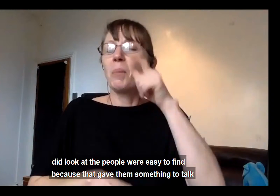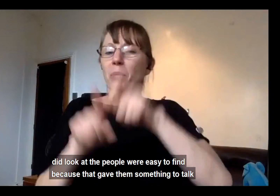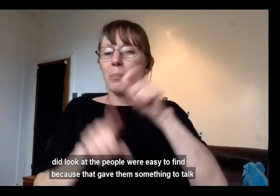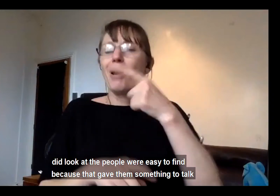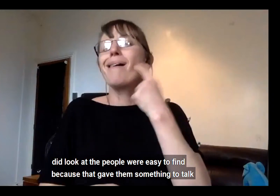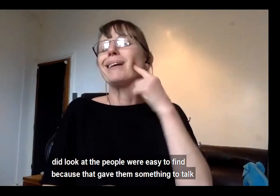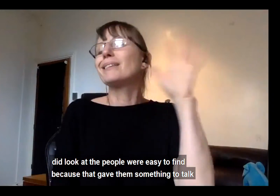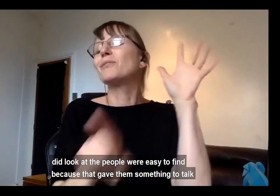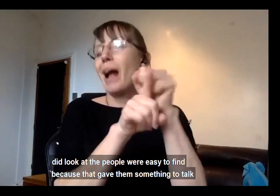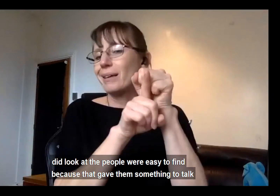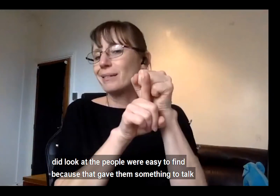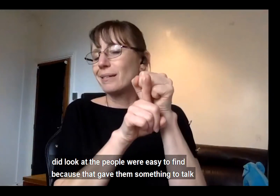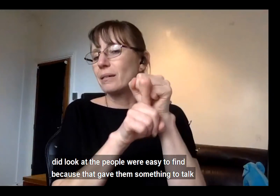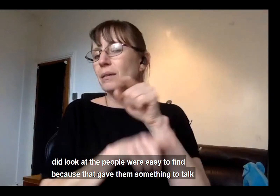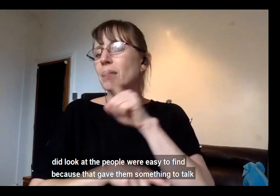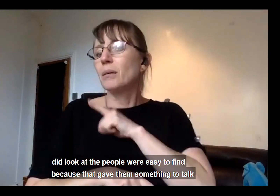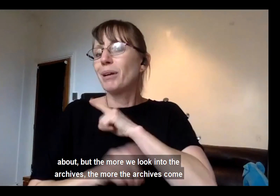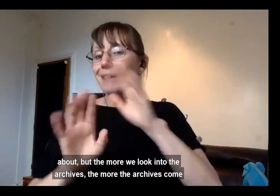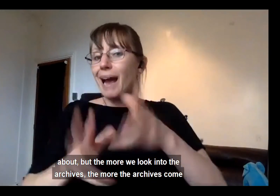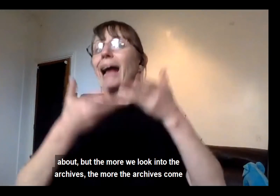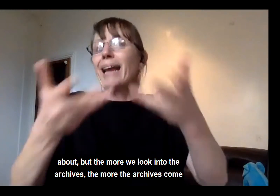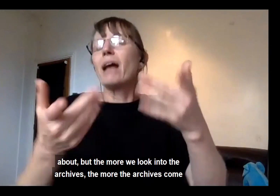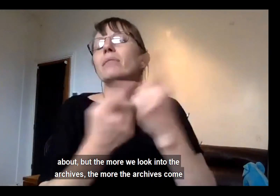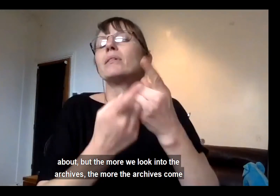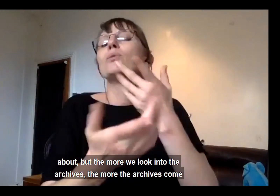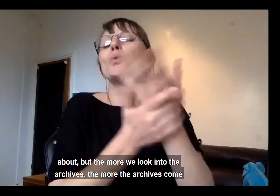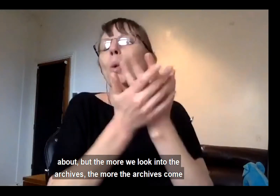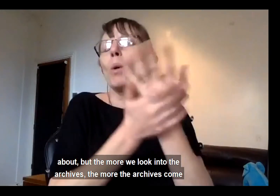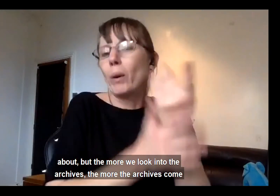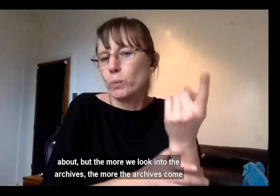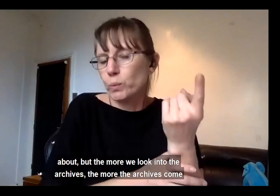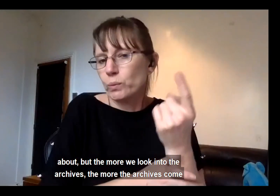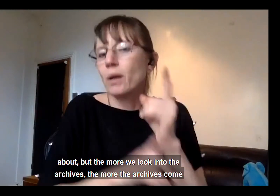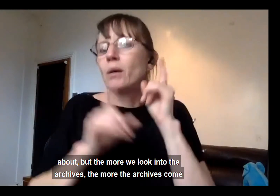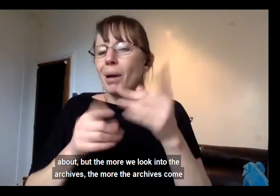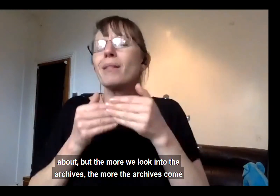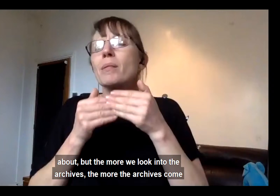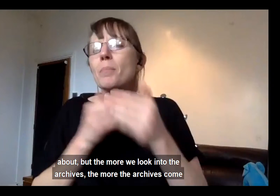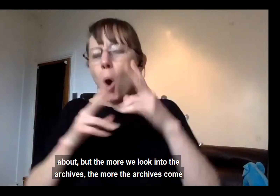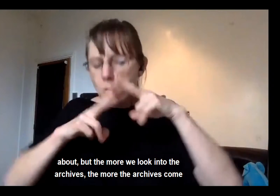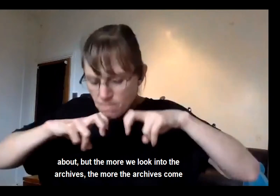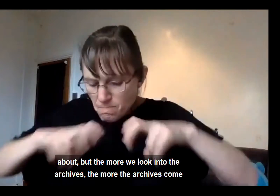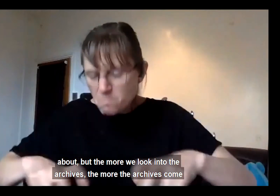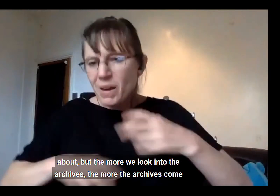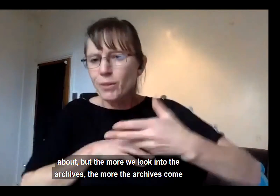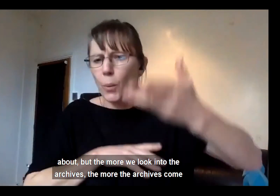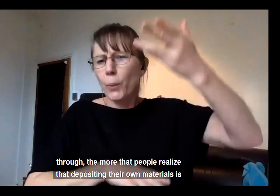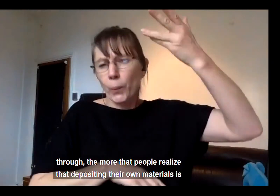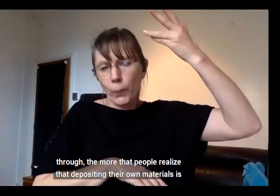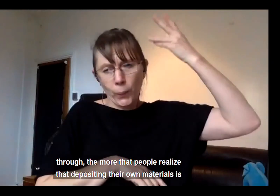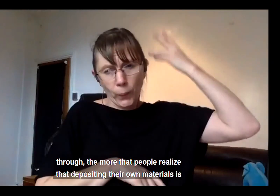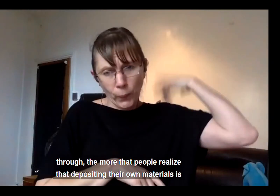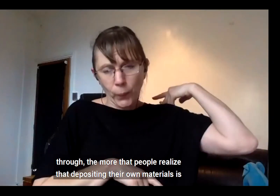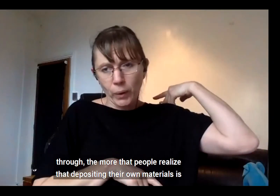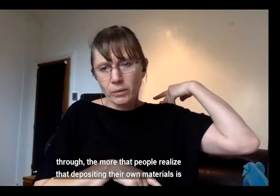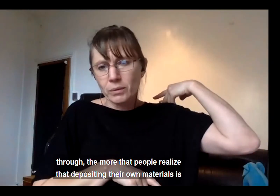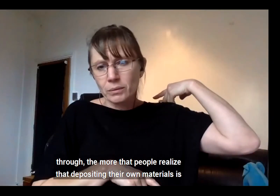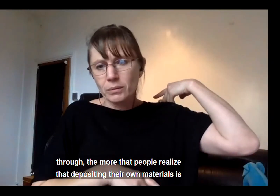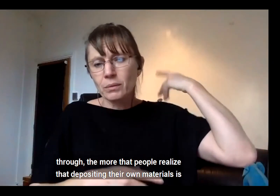find, because that gave them something to talk about. But the more we look into the archives, the more that archives